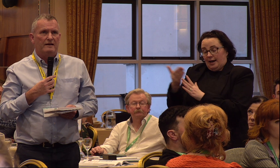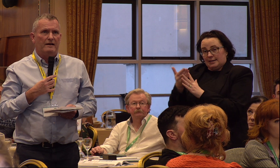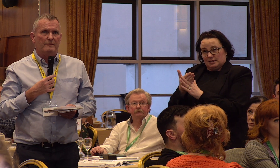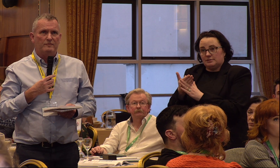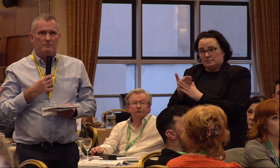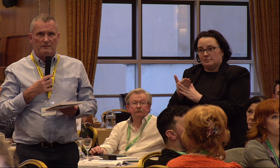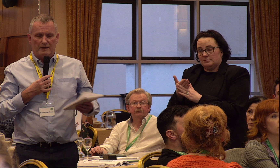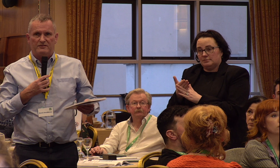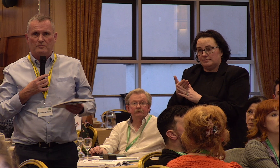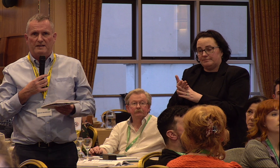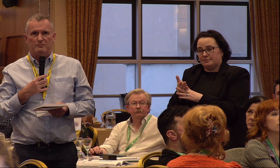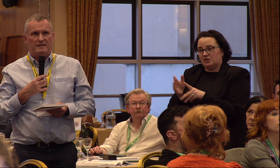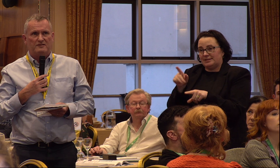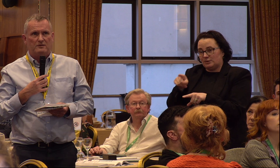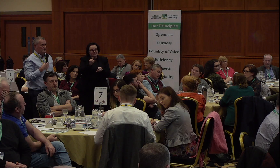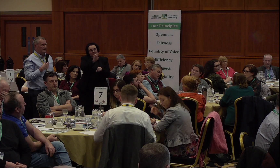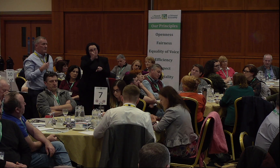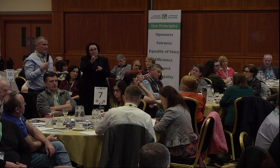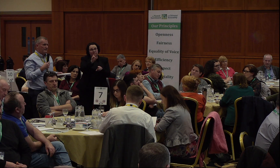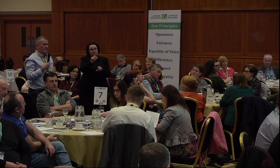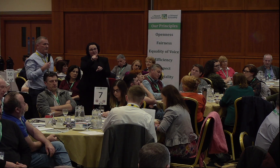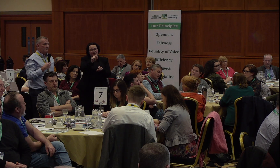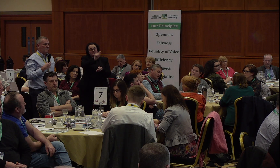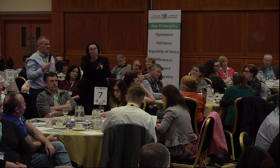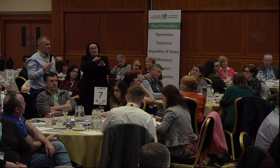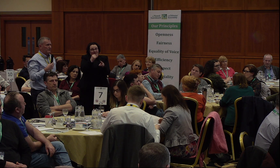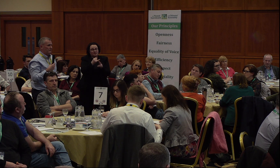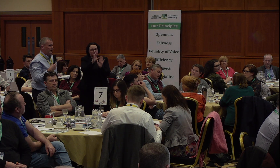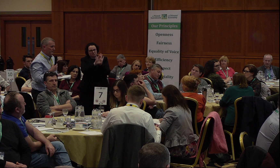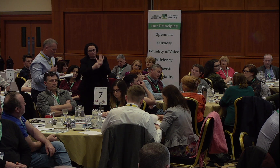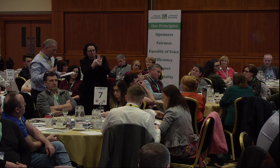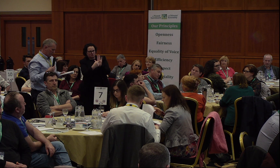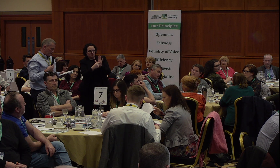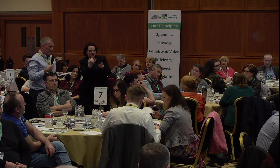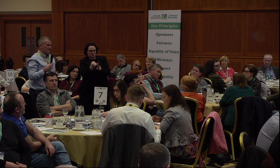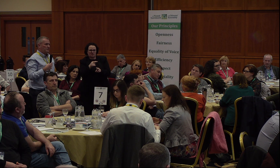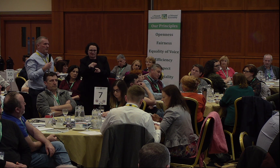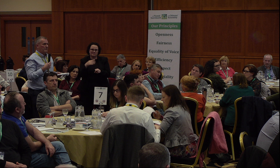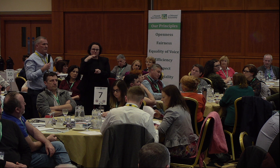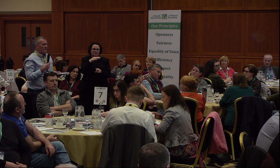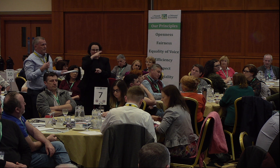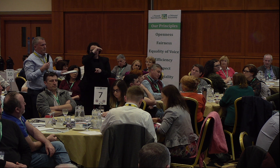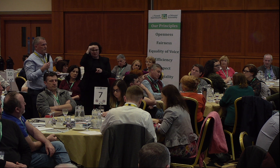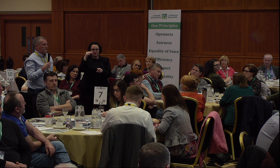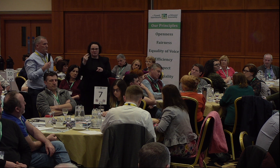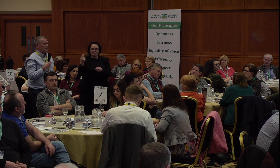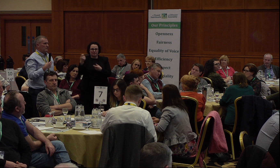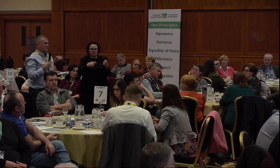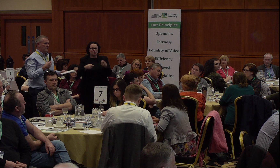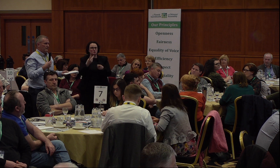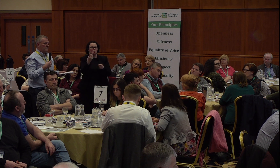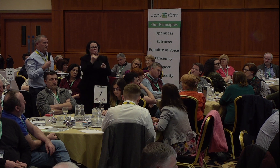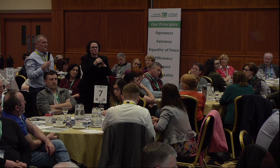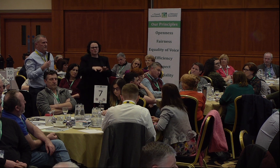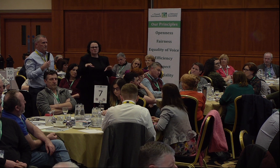these subjects within schools is the key to it. And that might involve something like sharing between 2 schools,